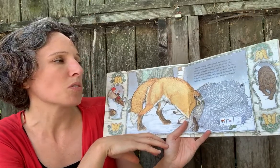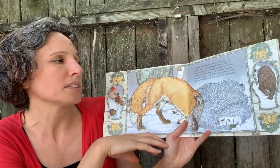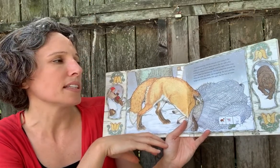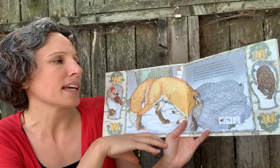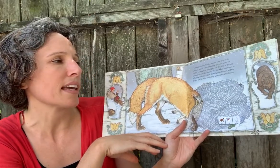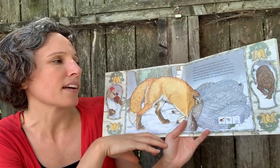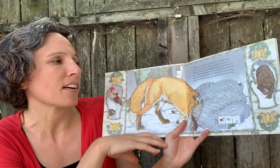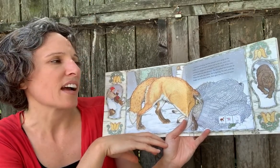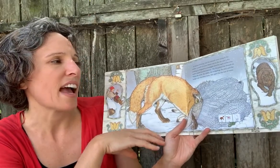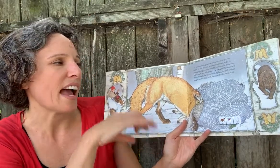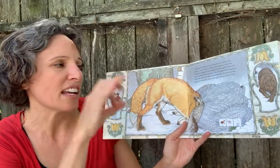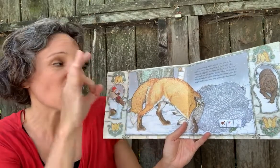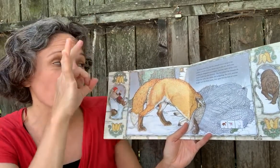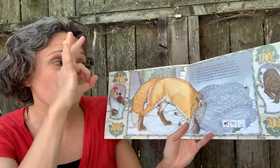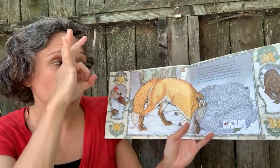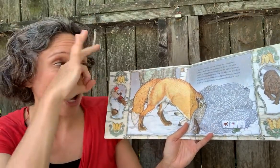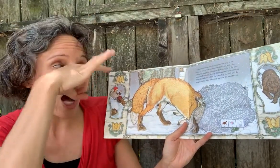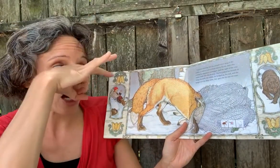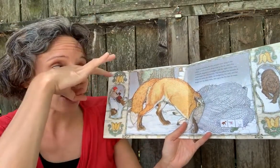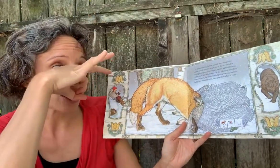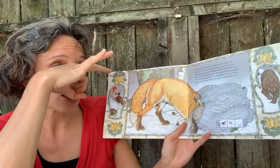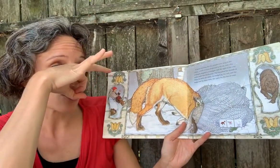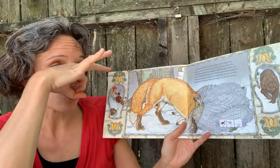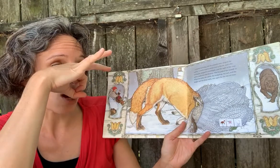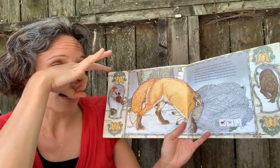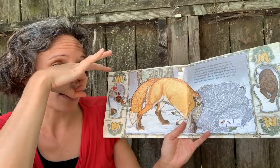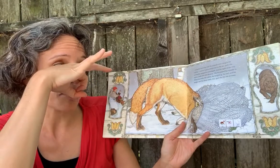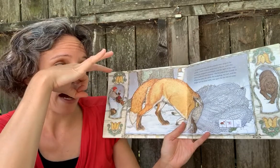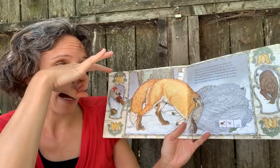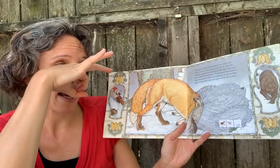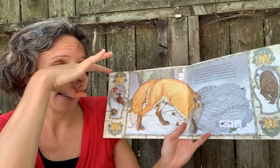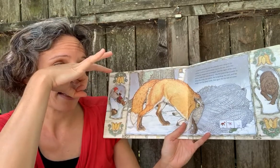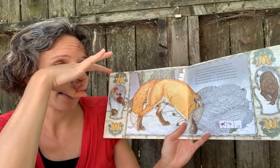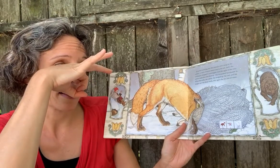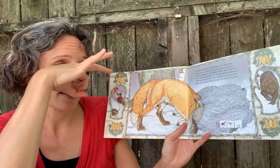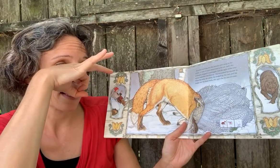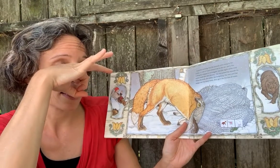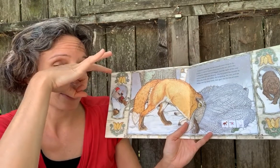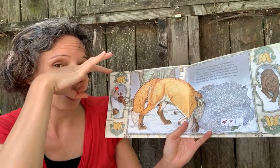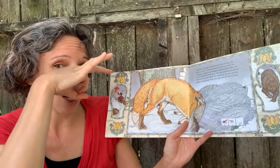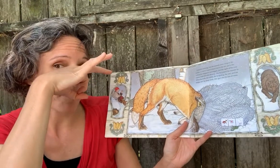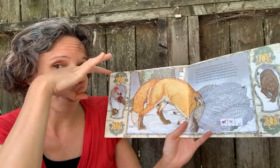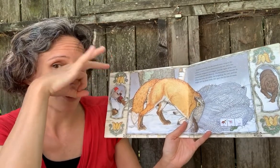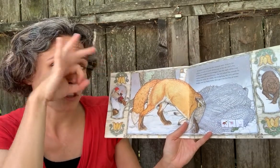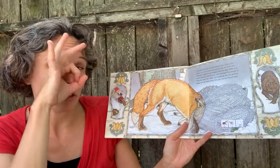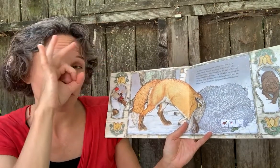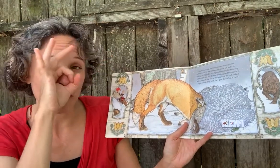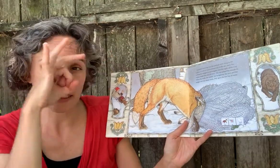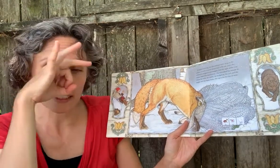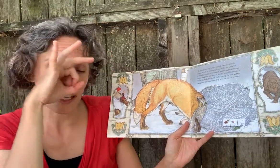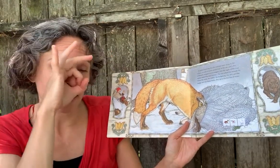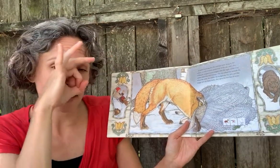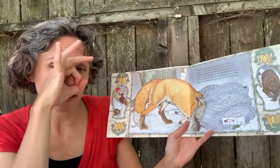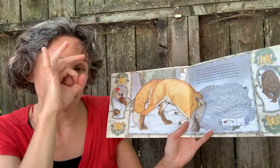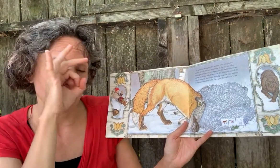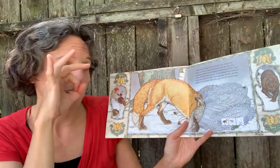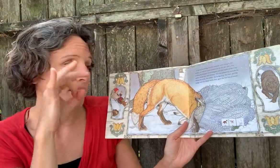in the air, and a fox trotted by, stopping to investigate.